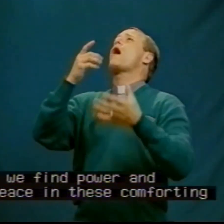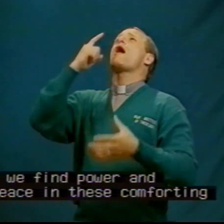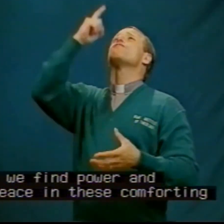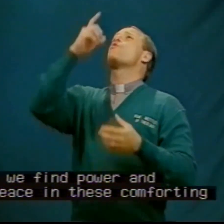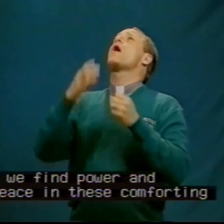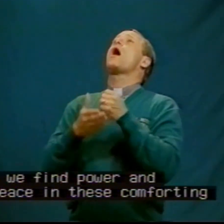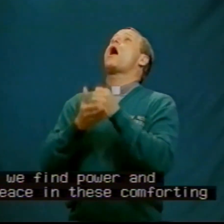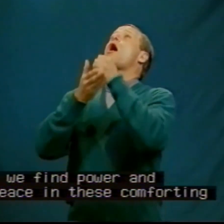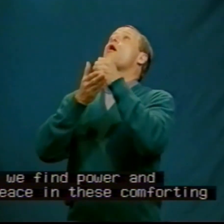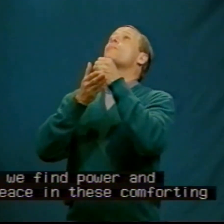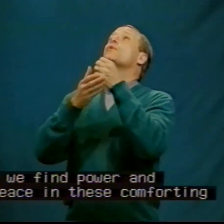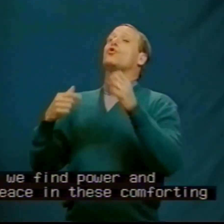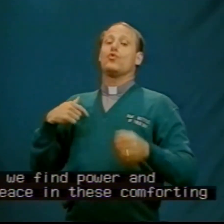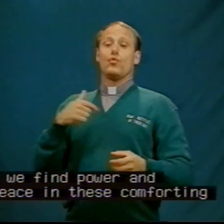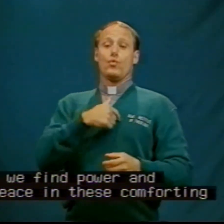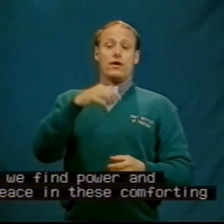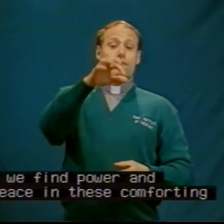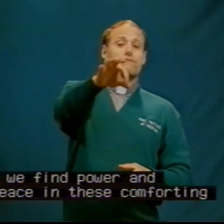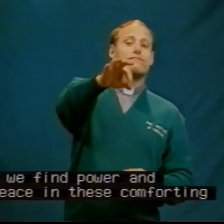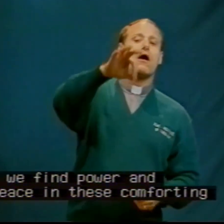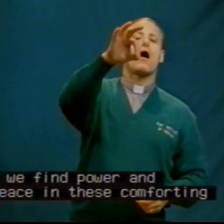and we find power and peace in these comforting